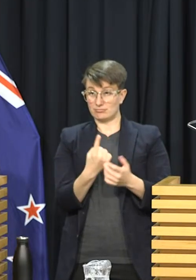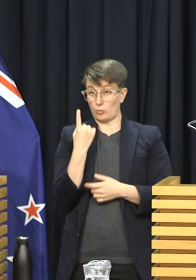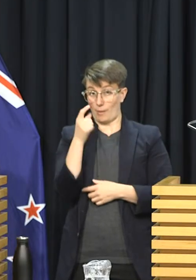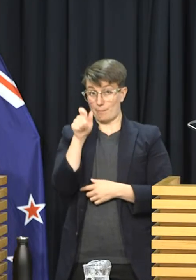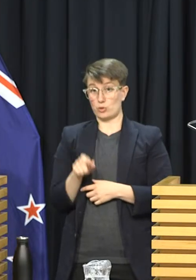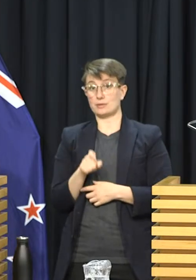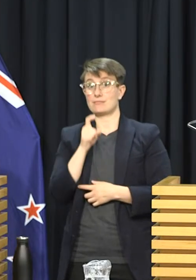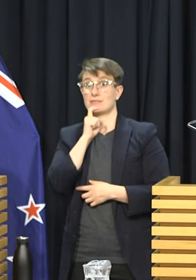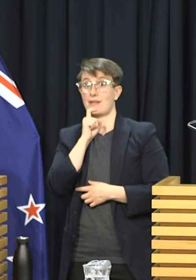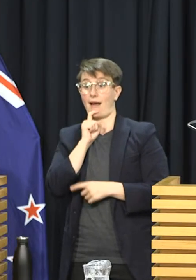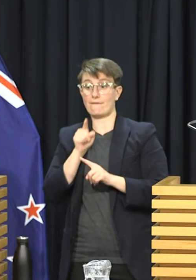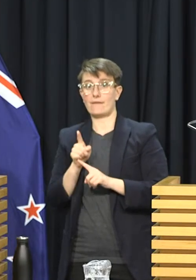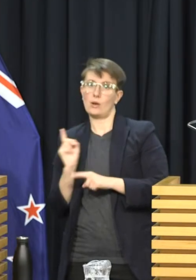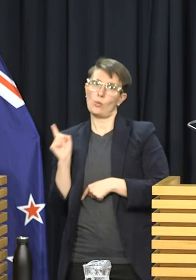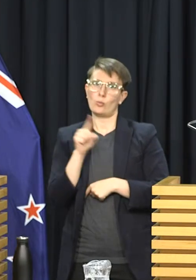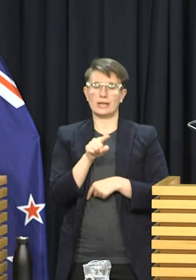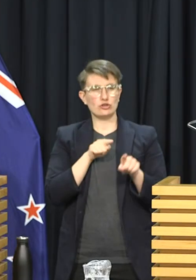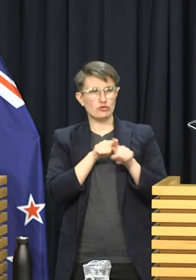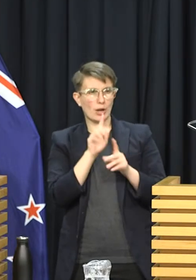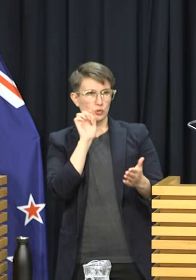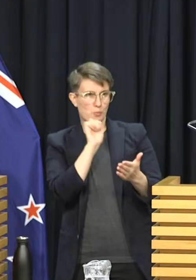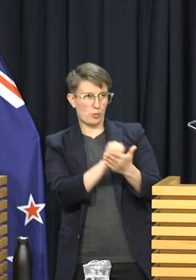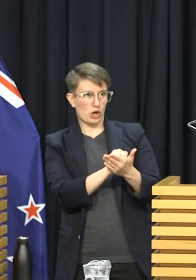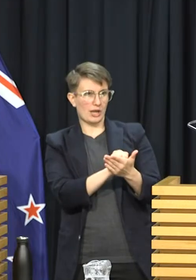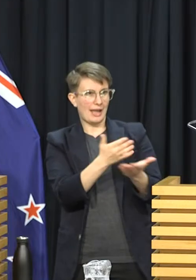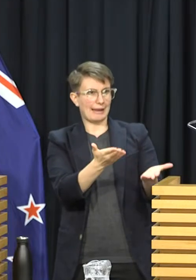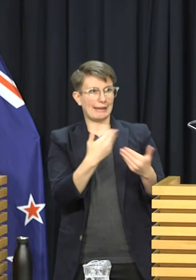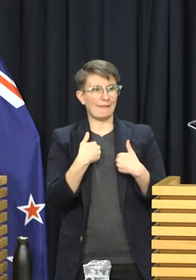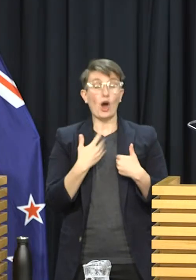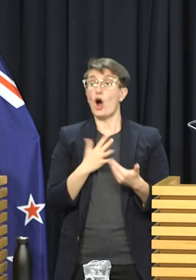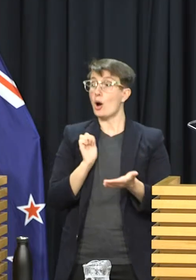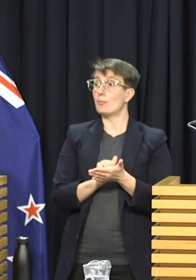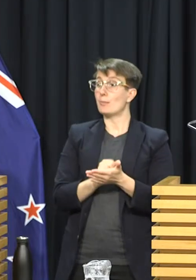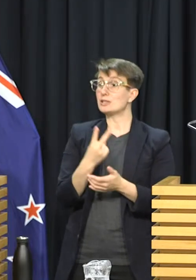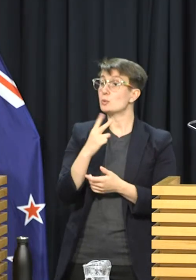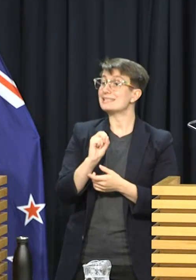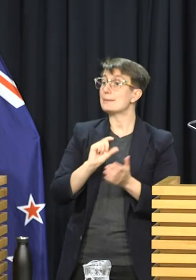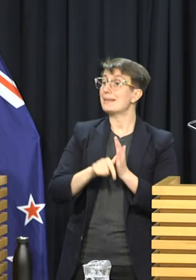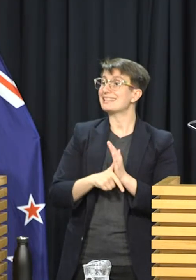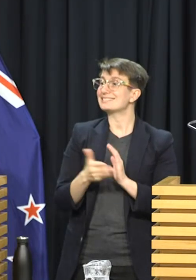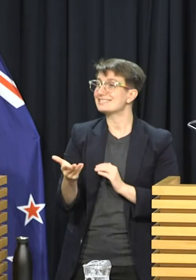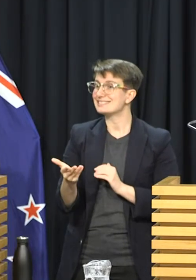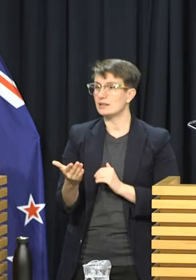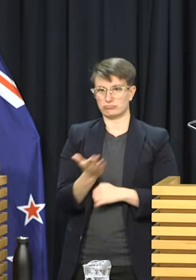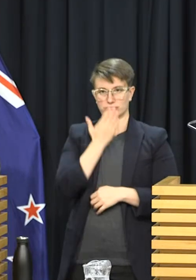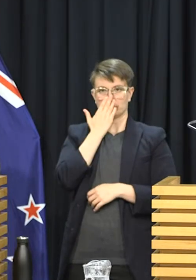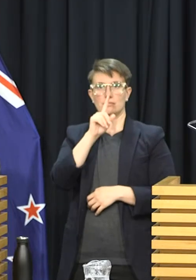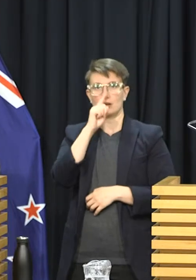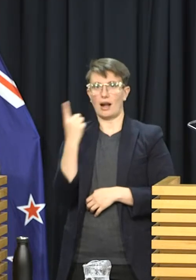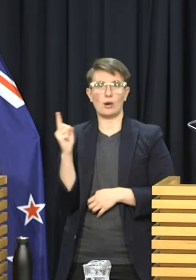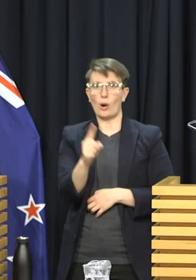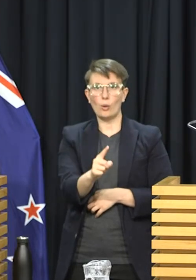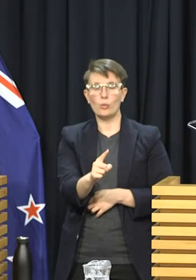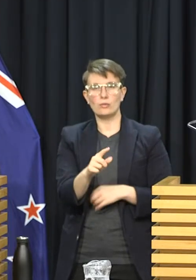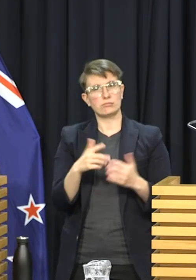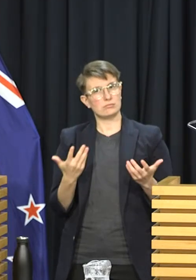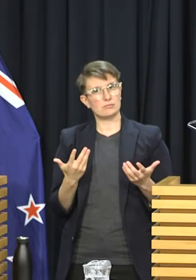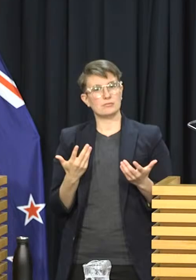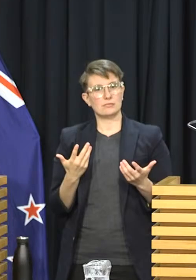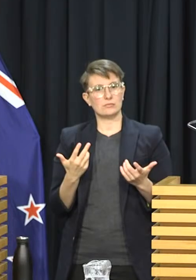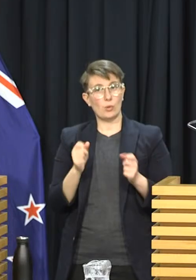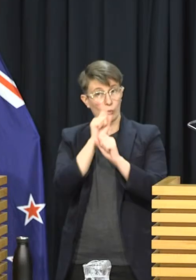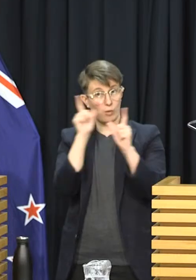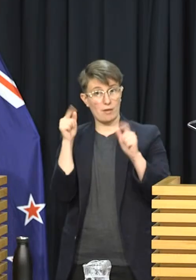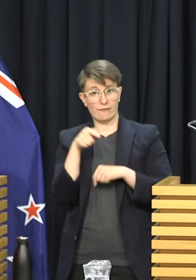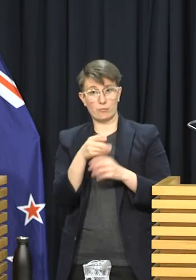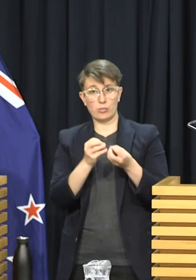jab and it gave her an appointment in 20 minutes. That doesn't really make sense. Is this something that you're aware